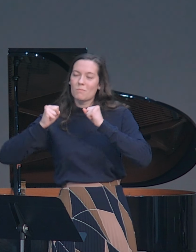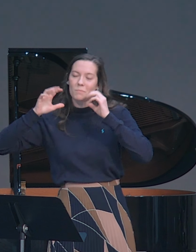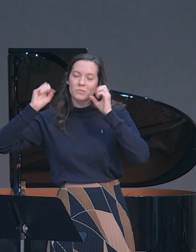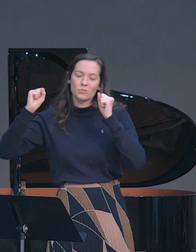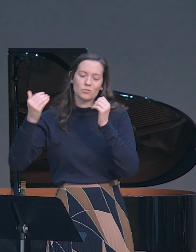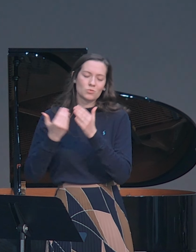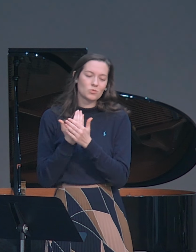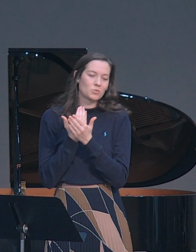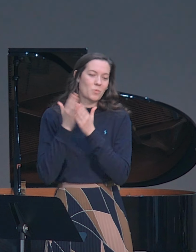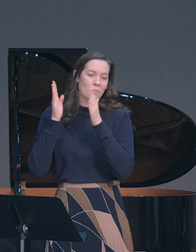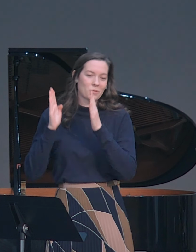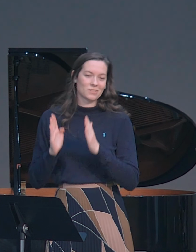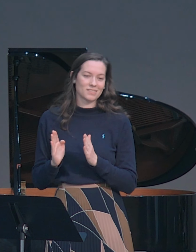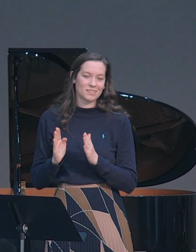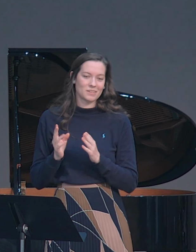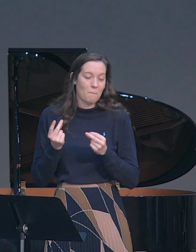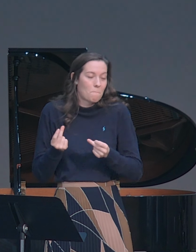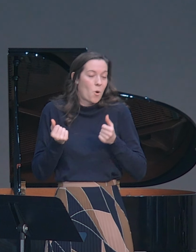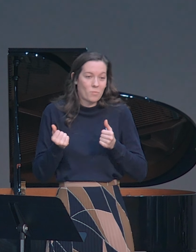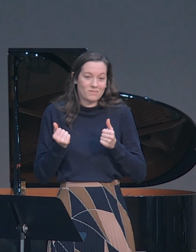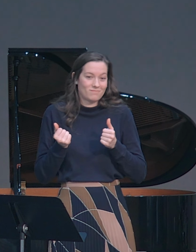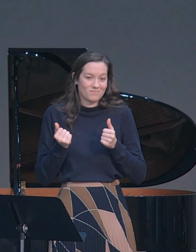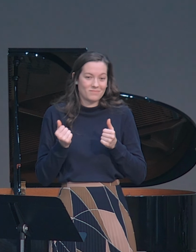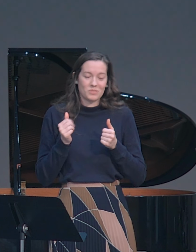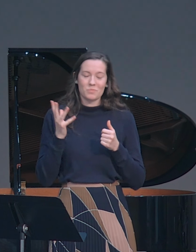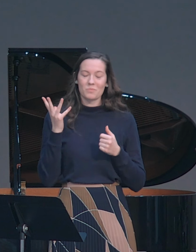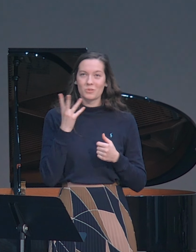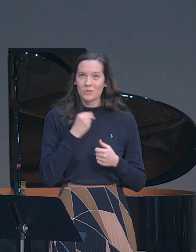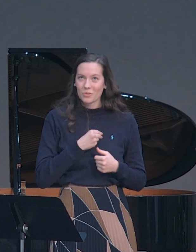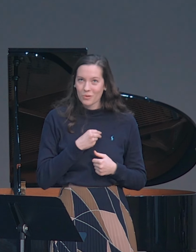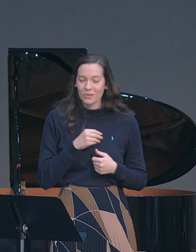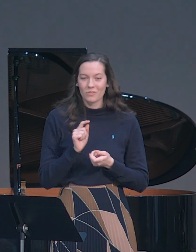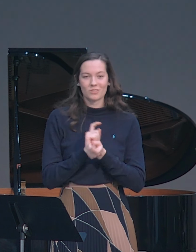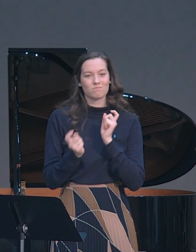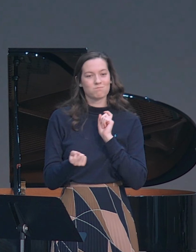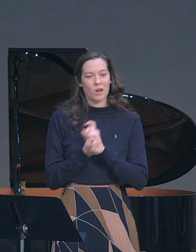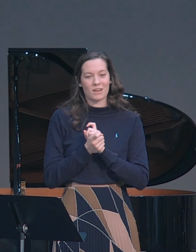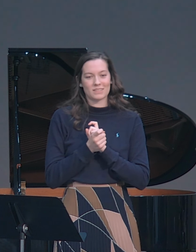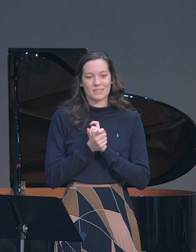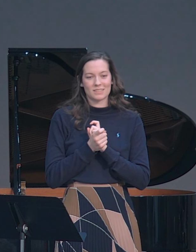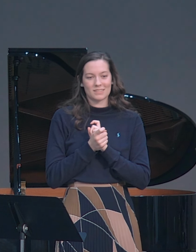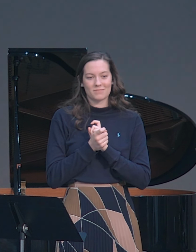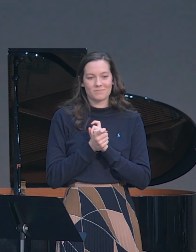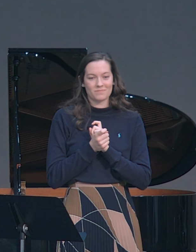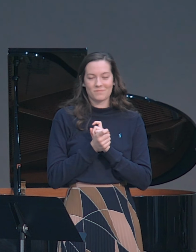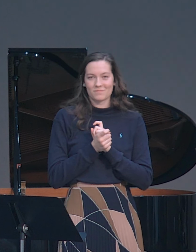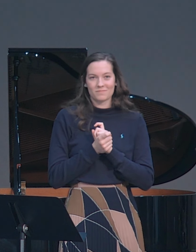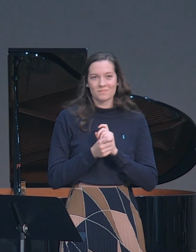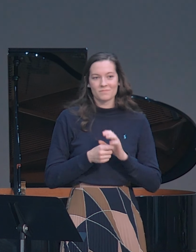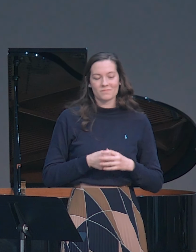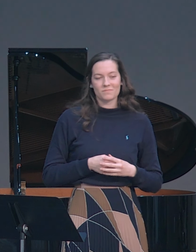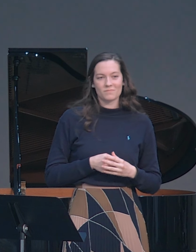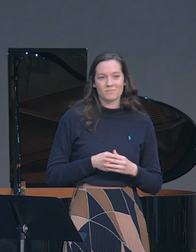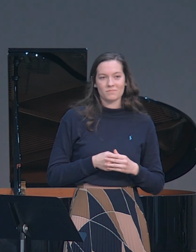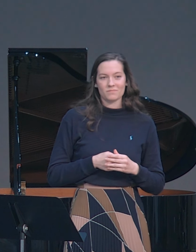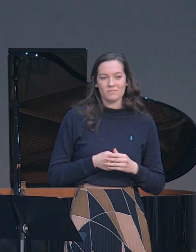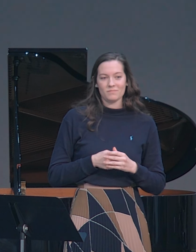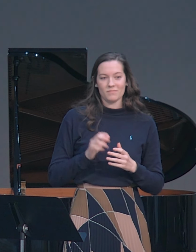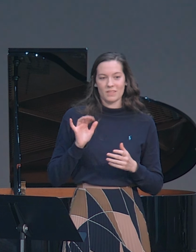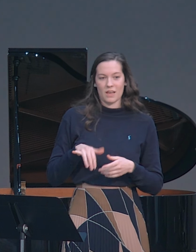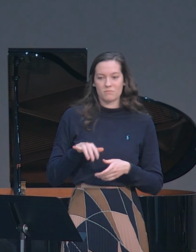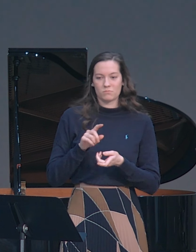instant, and is the most beautiful process to witness in this life. And the process is most